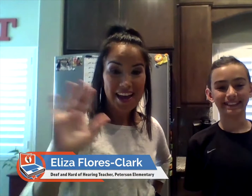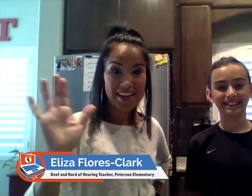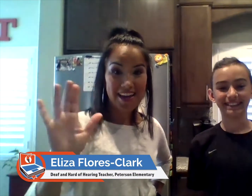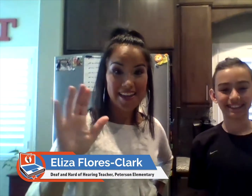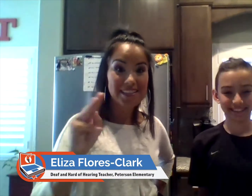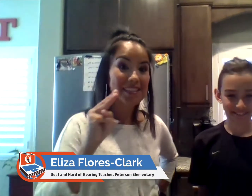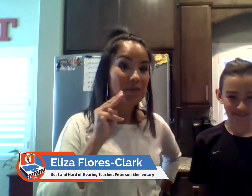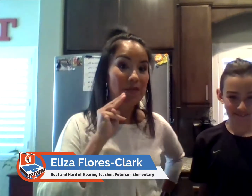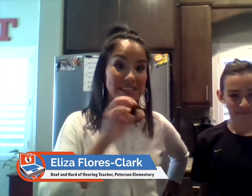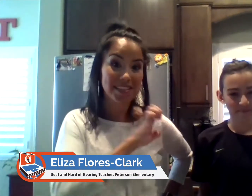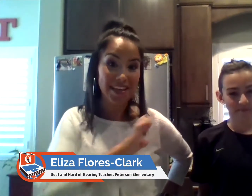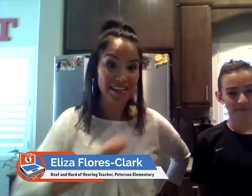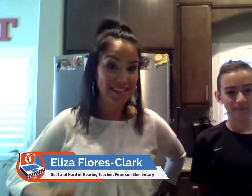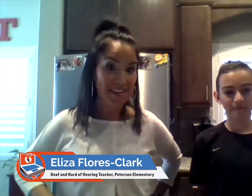Hi guys, it's Miss Eliza here.